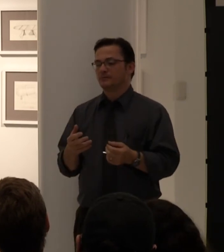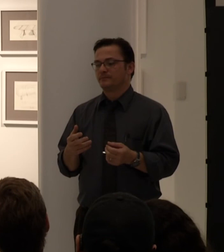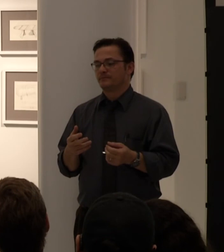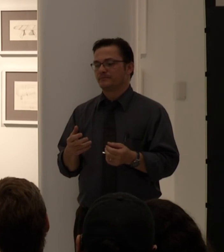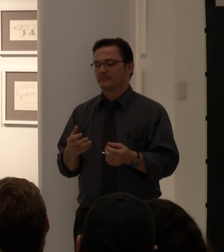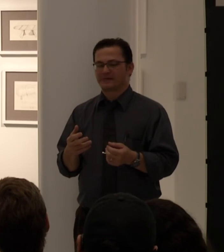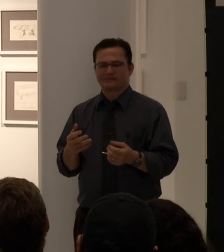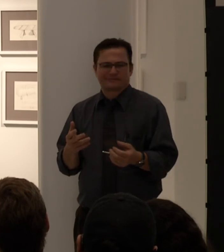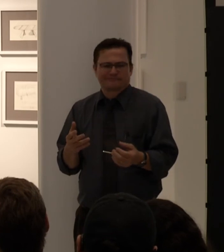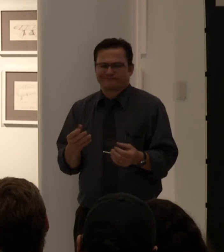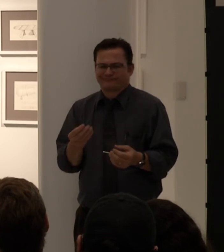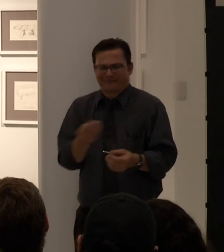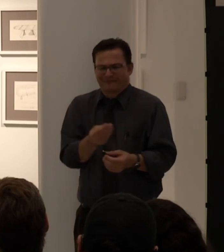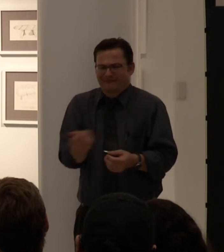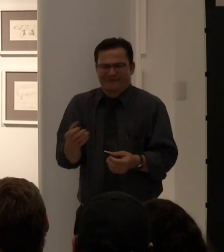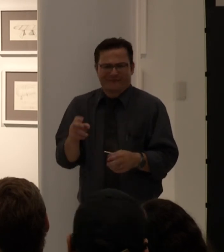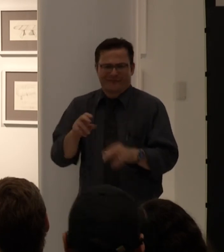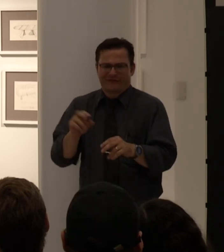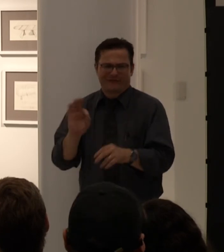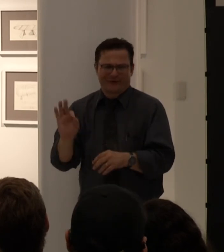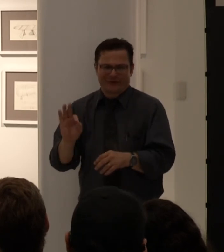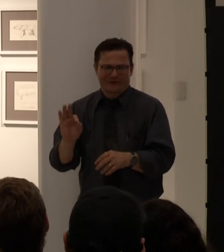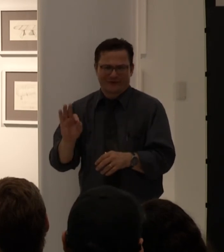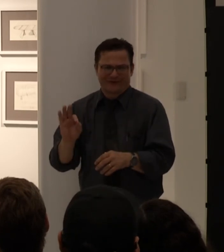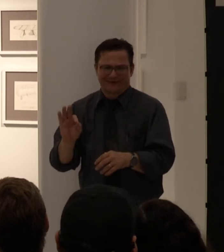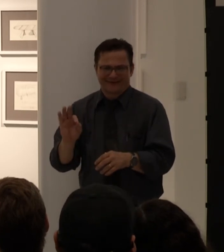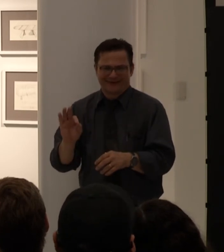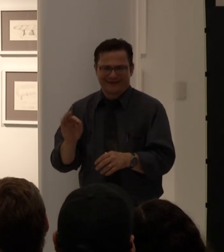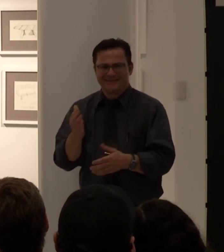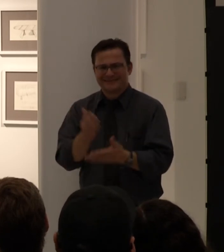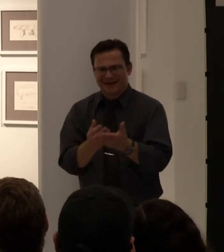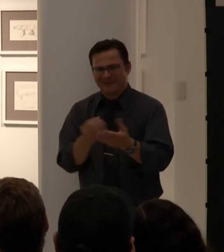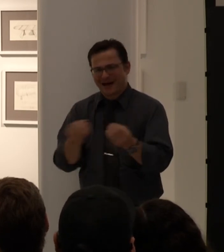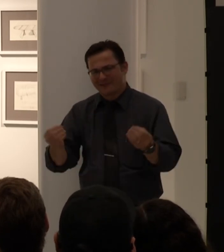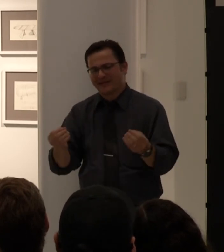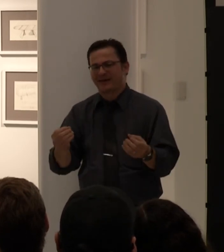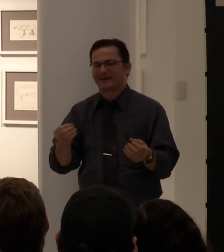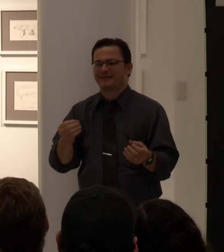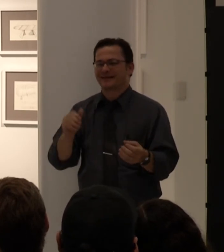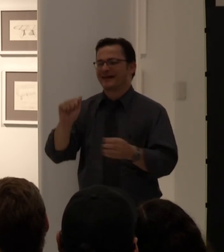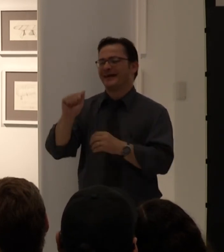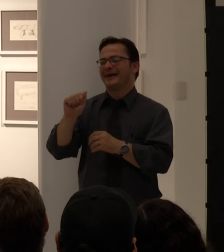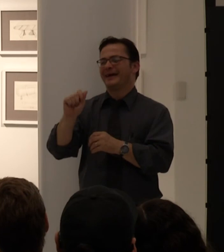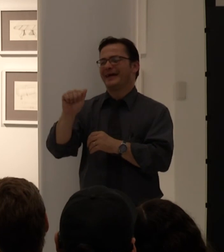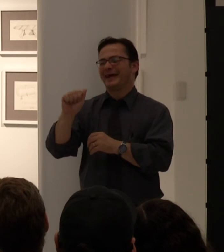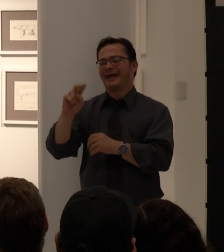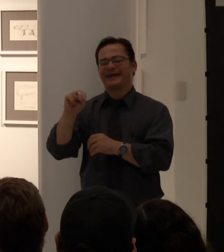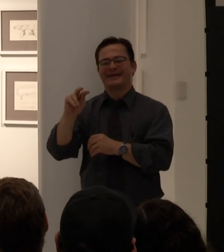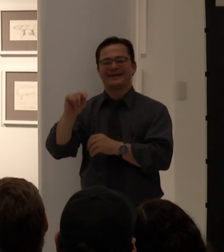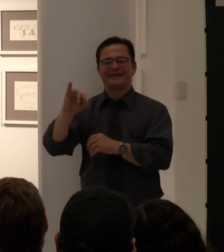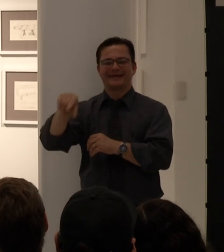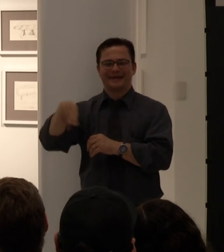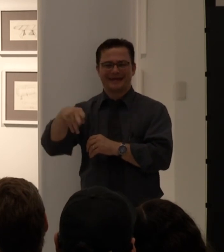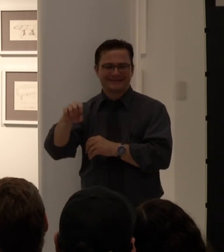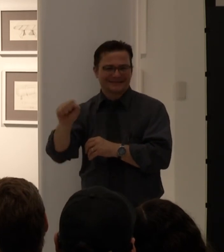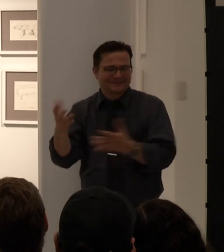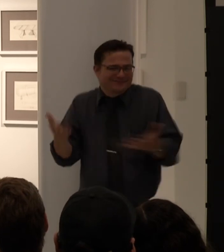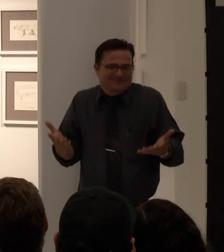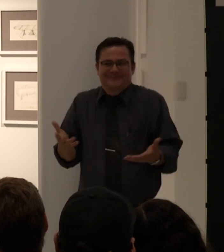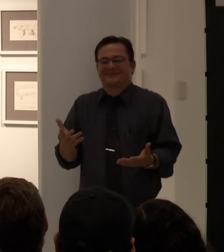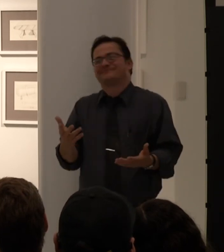There's hardly any furniture. There are some objects, antiques, but that's basically it. So it's not something